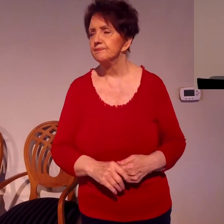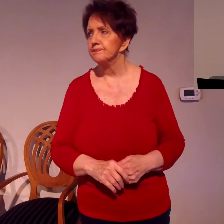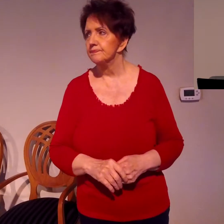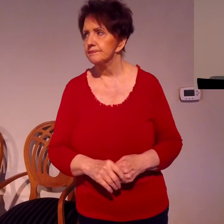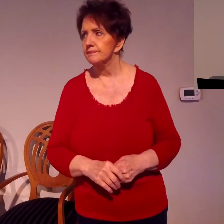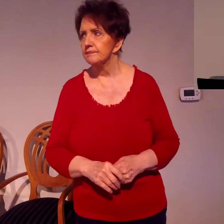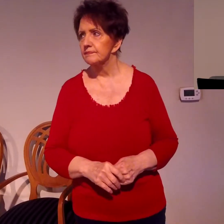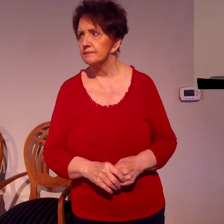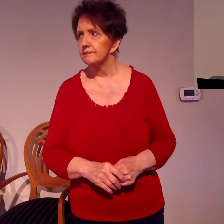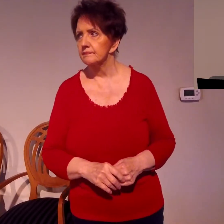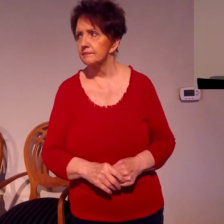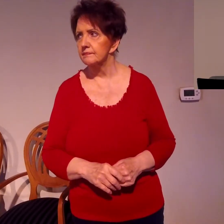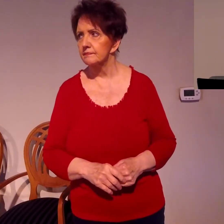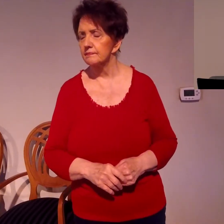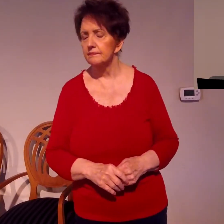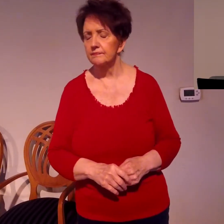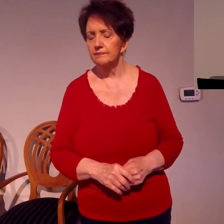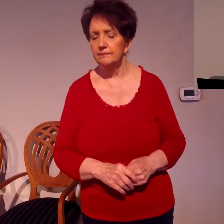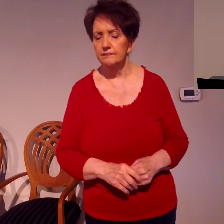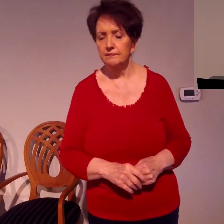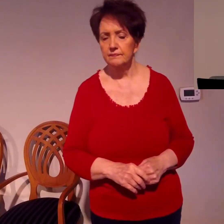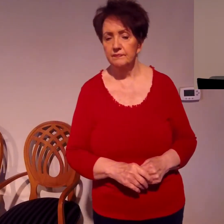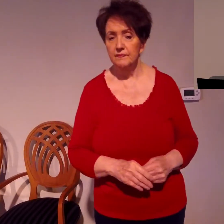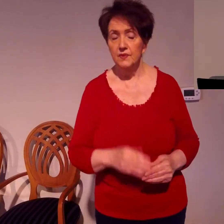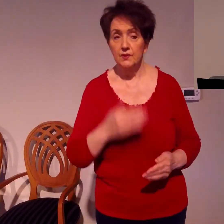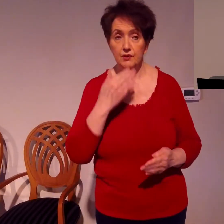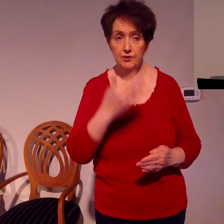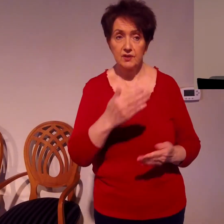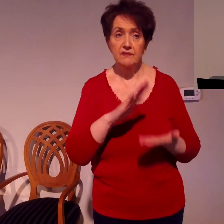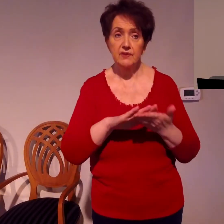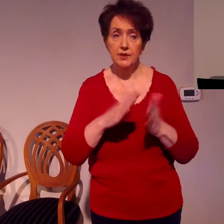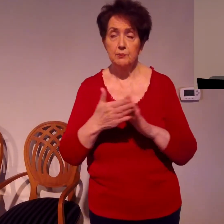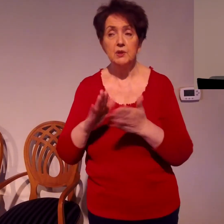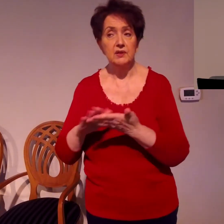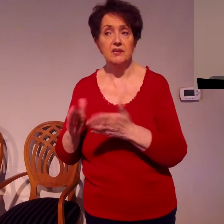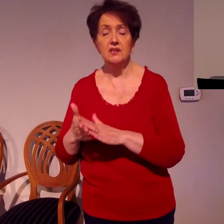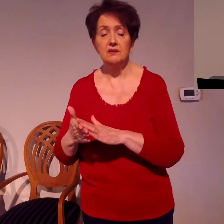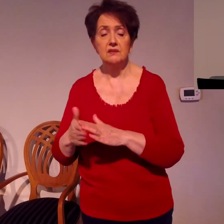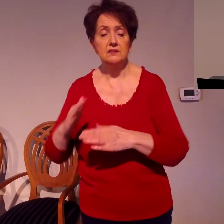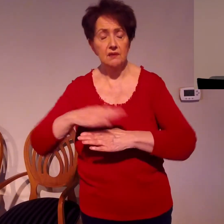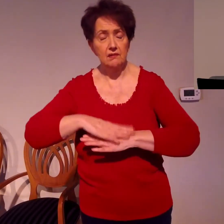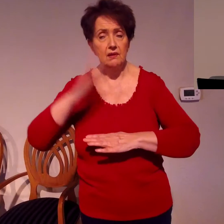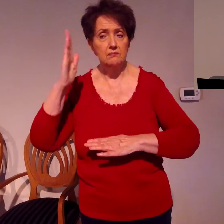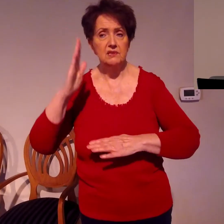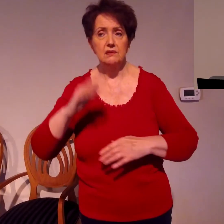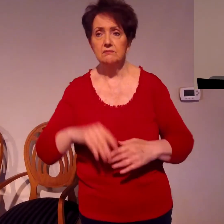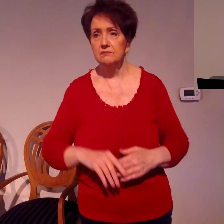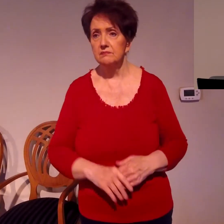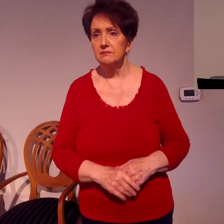So that they're not limited to the good that this community can receive.